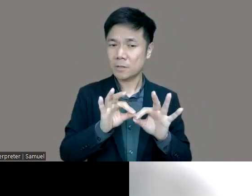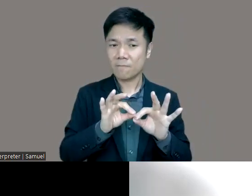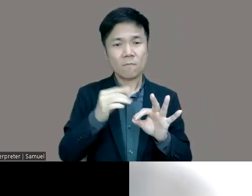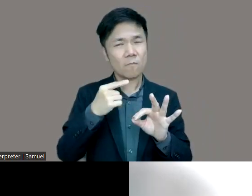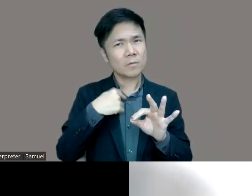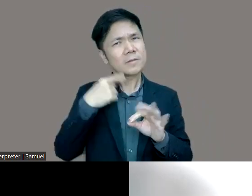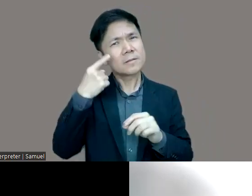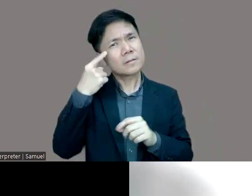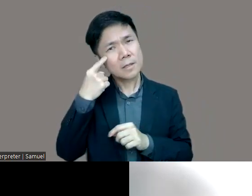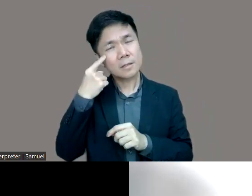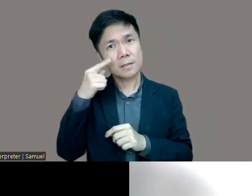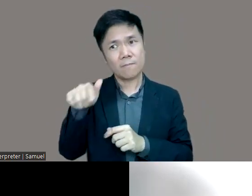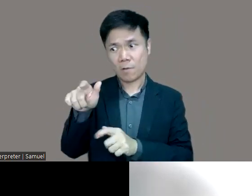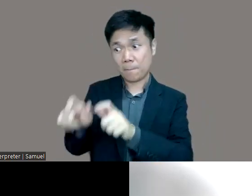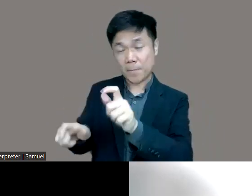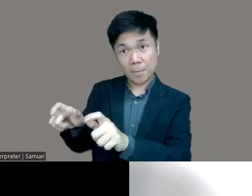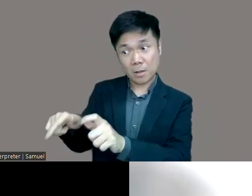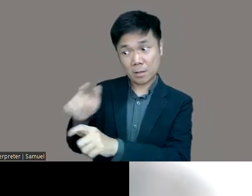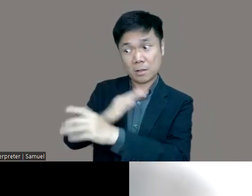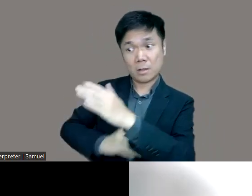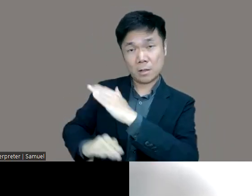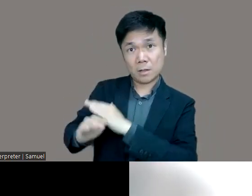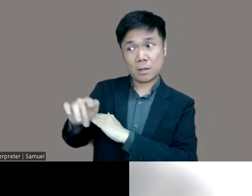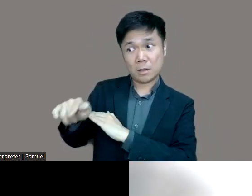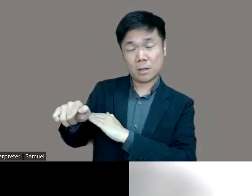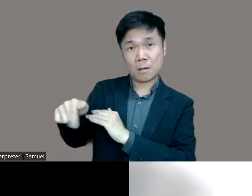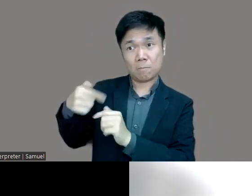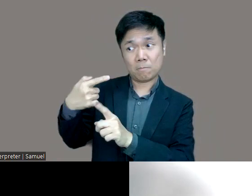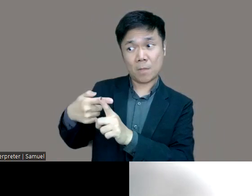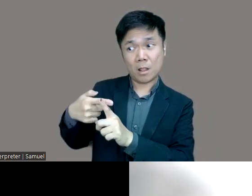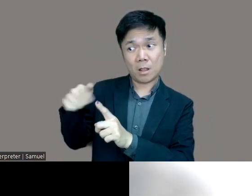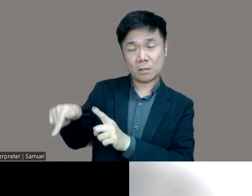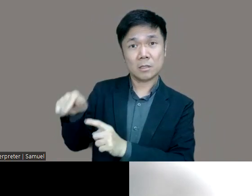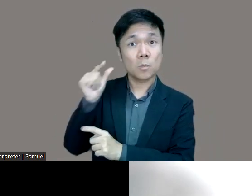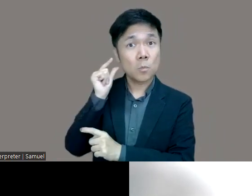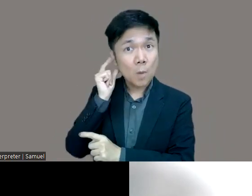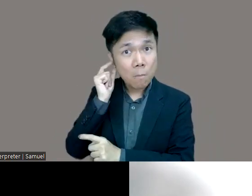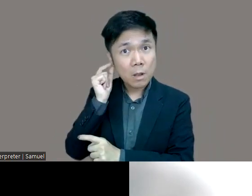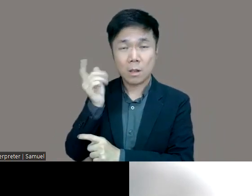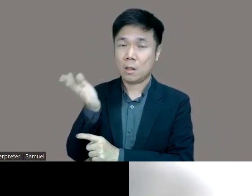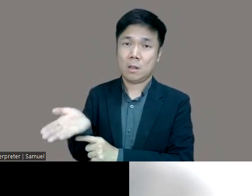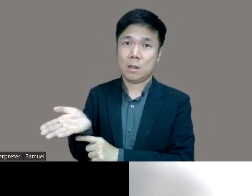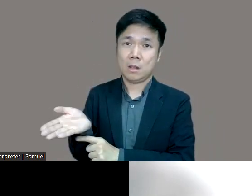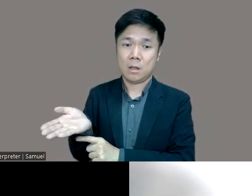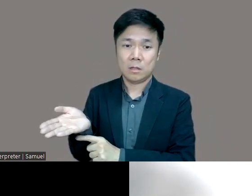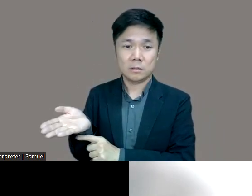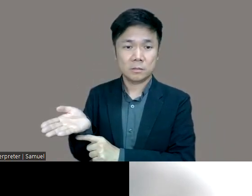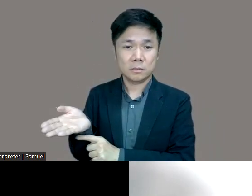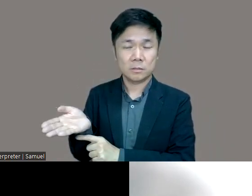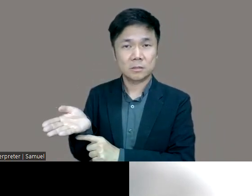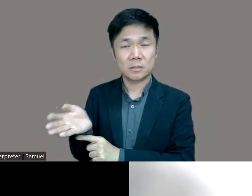the aspect of disability and how it intersects with issues like